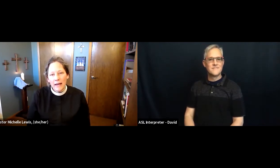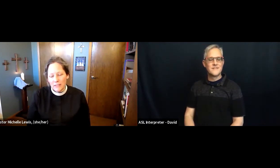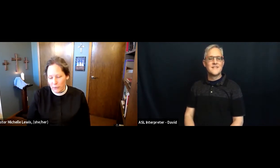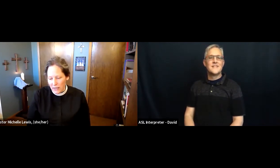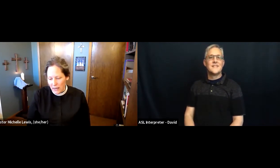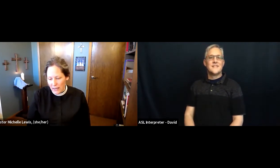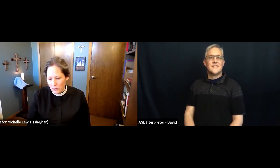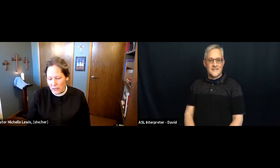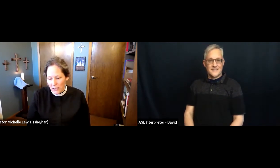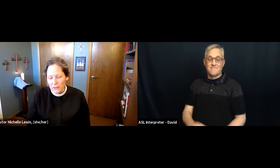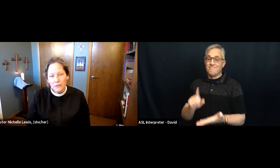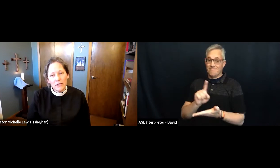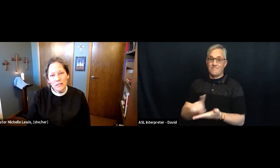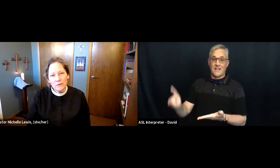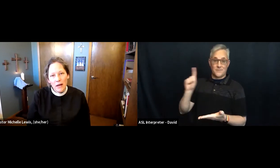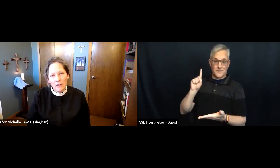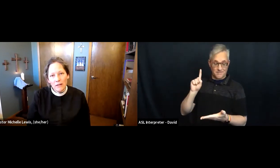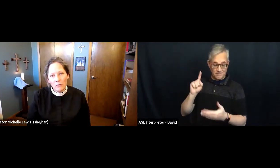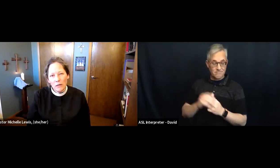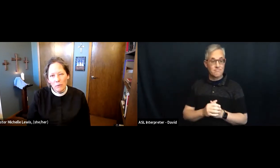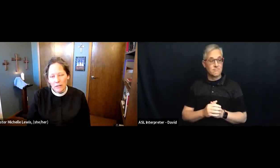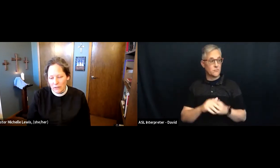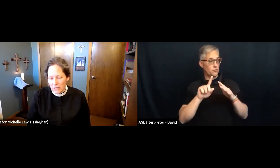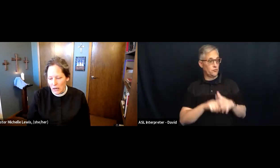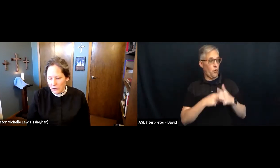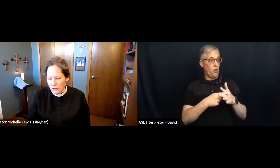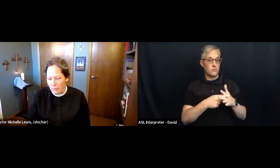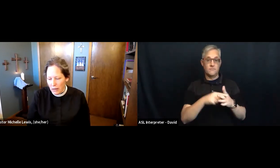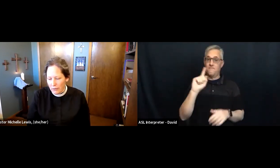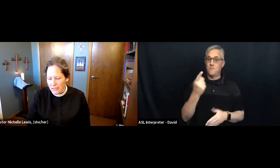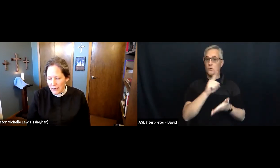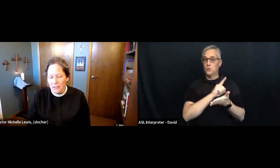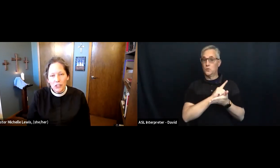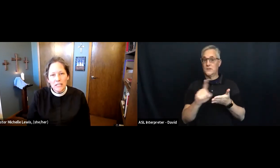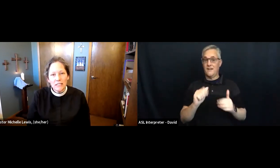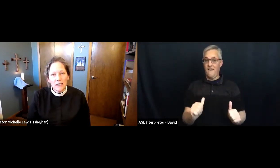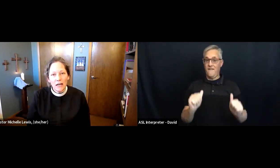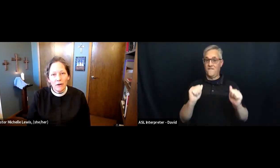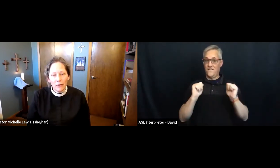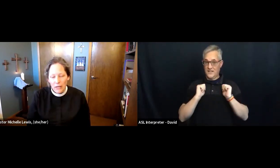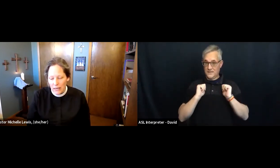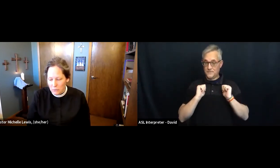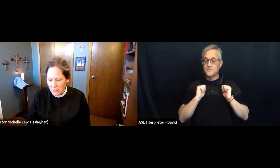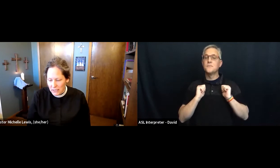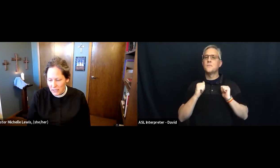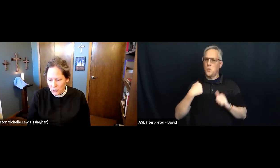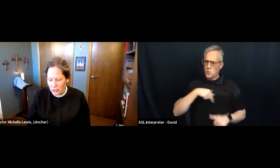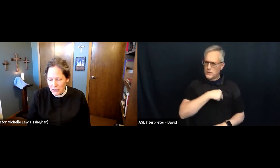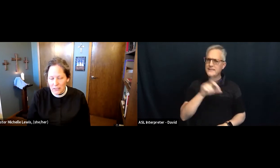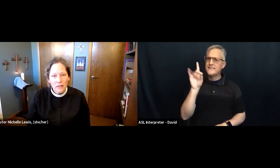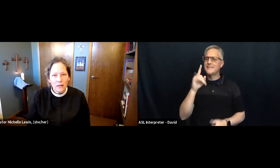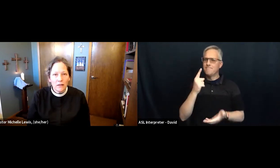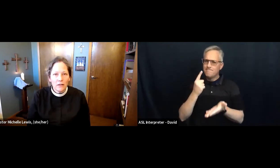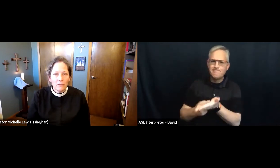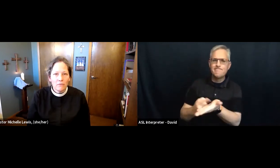And last week, as we entered into Advent, we wondered together about adjusting our